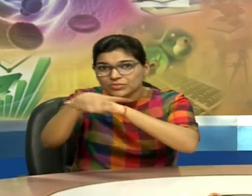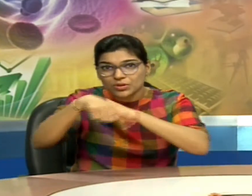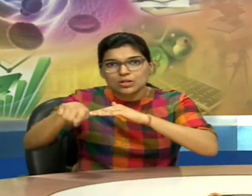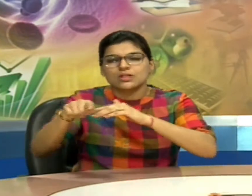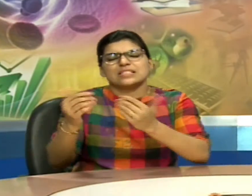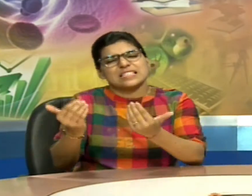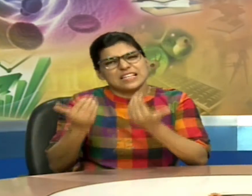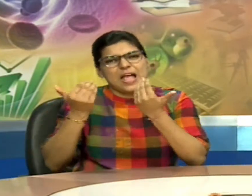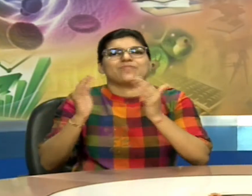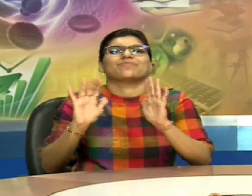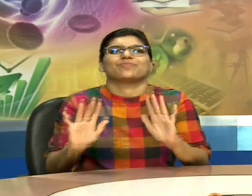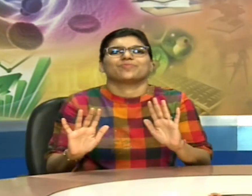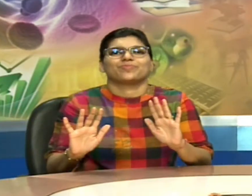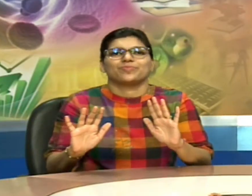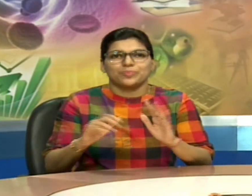because forest is their home.